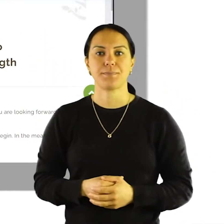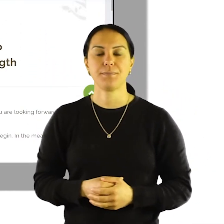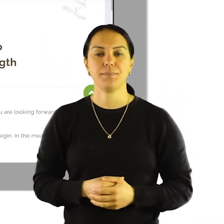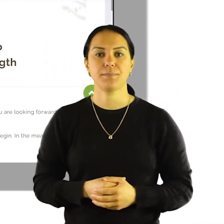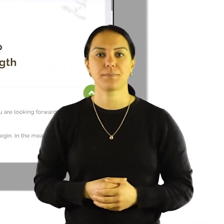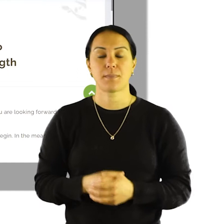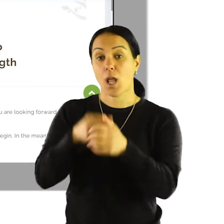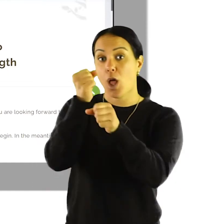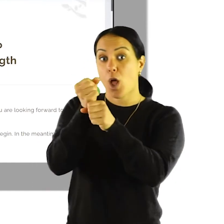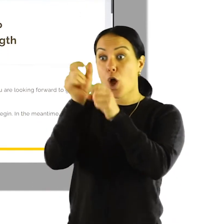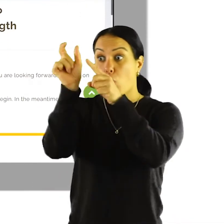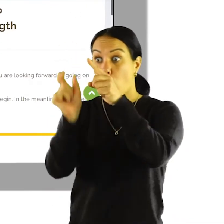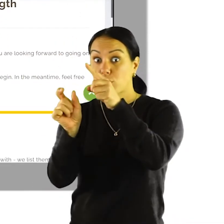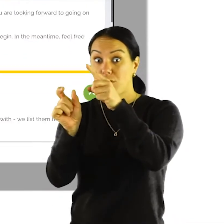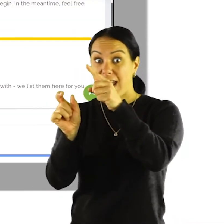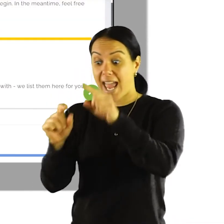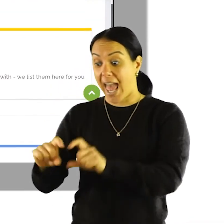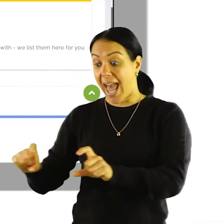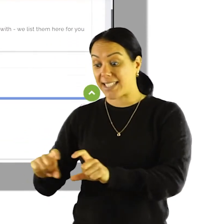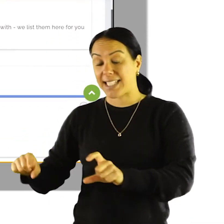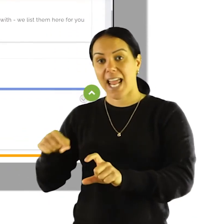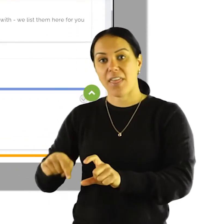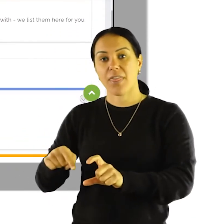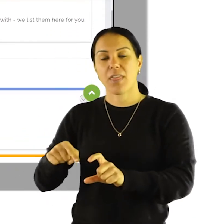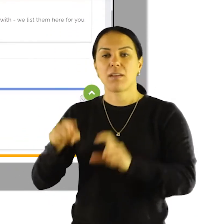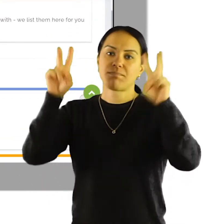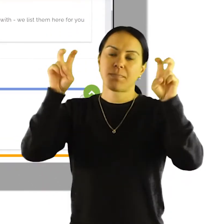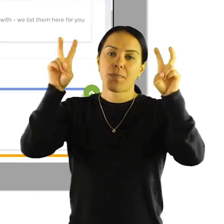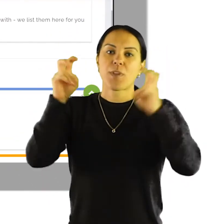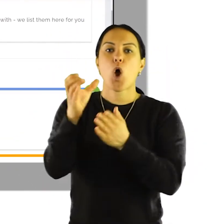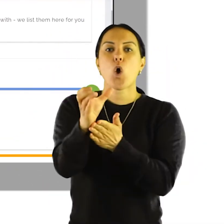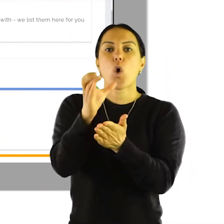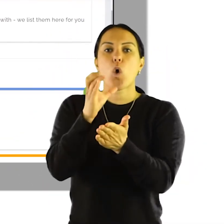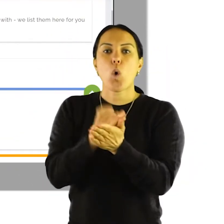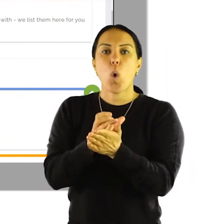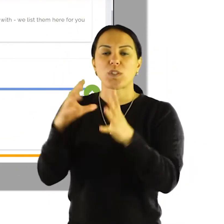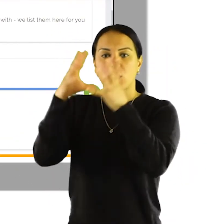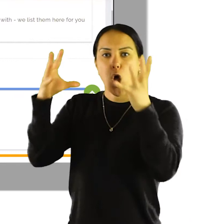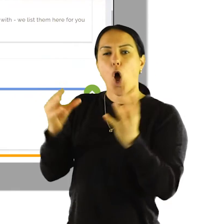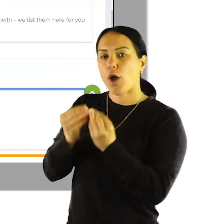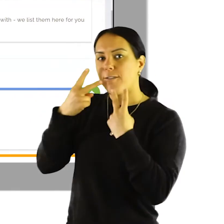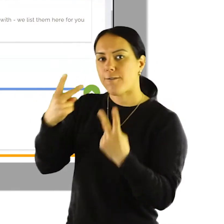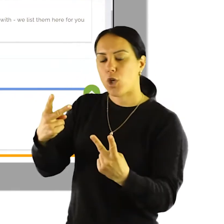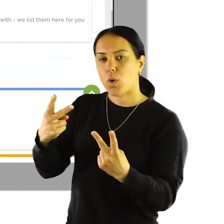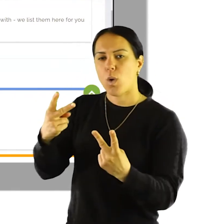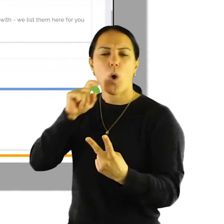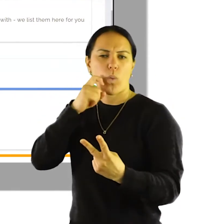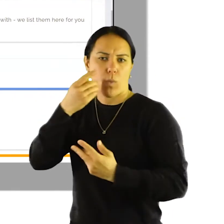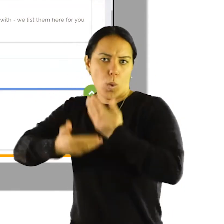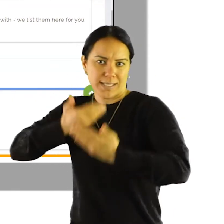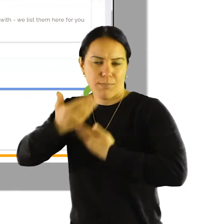Underneath the glossary, you will find a course overview. We will cover that in the